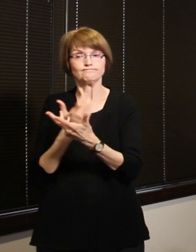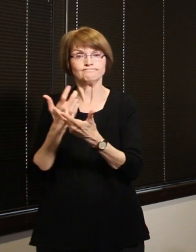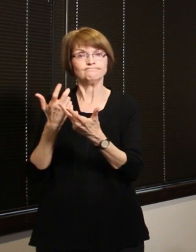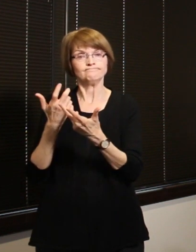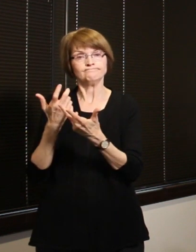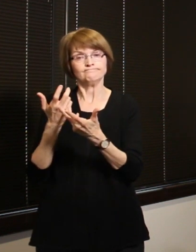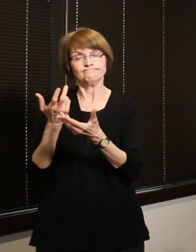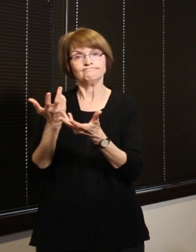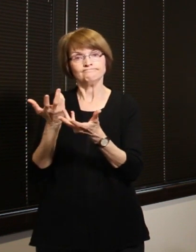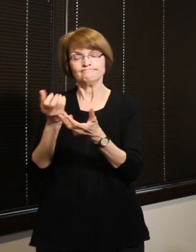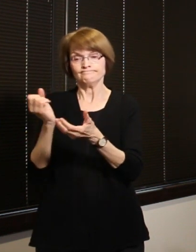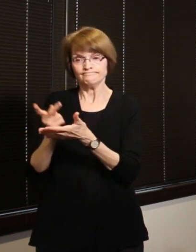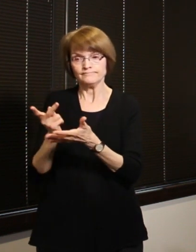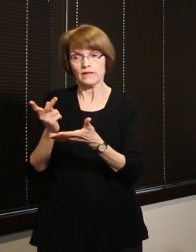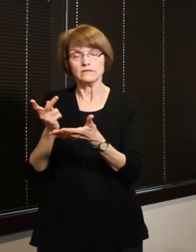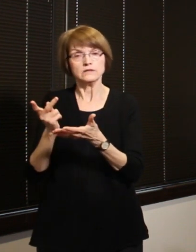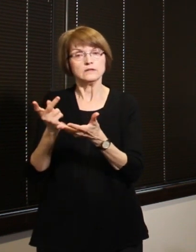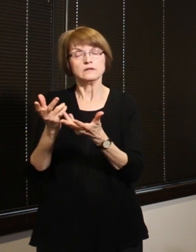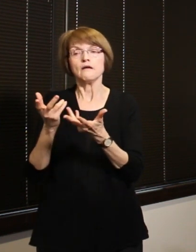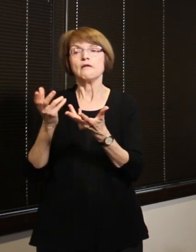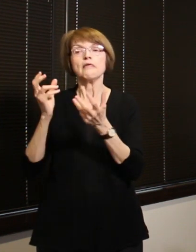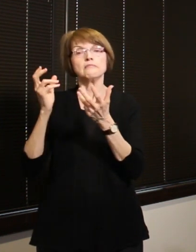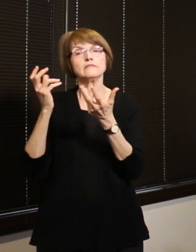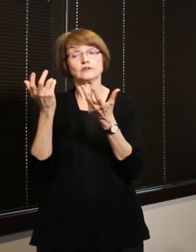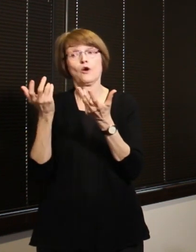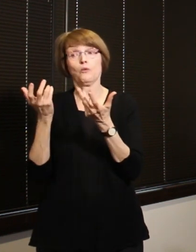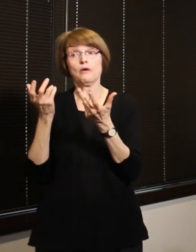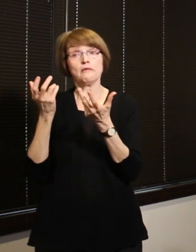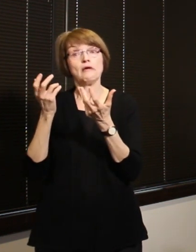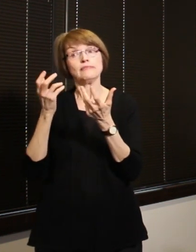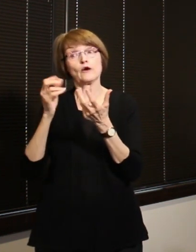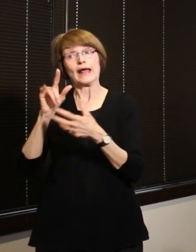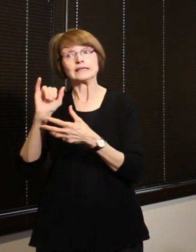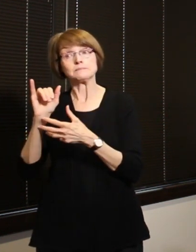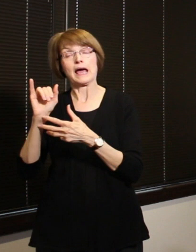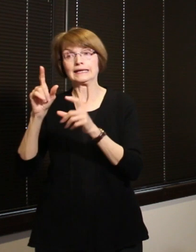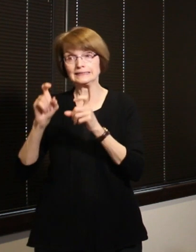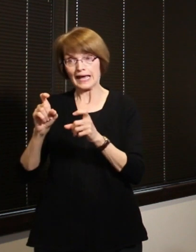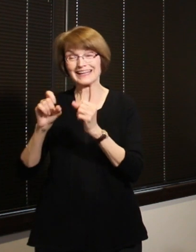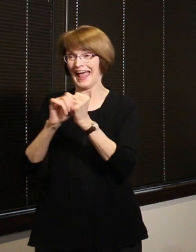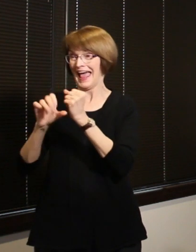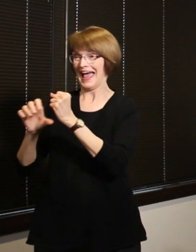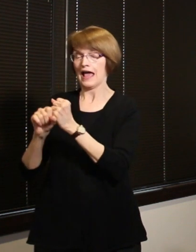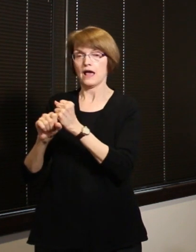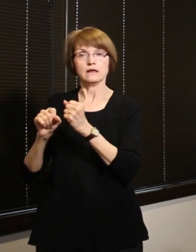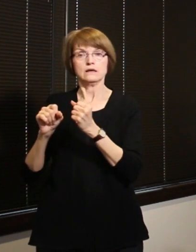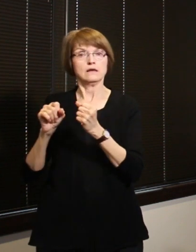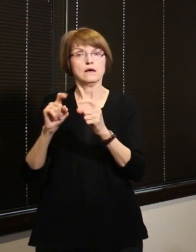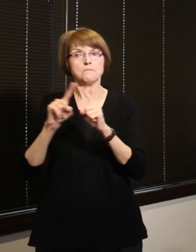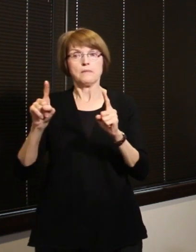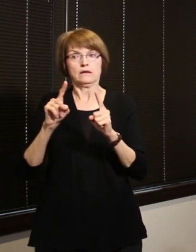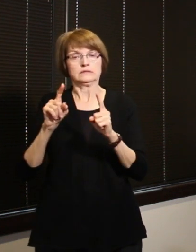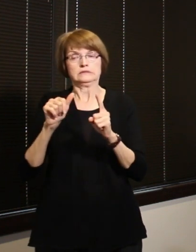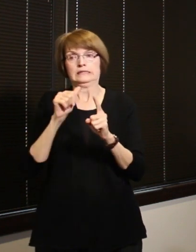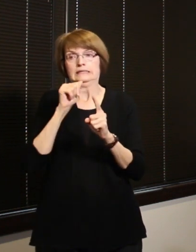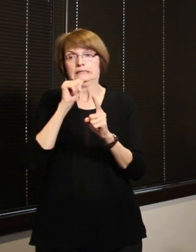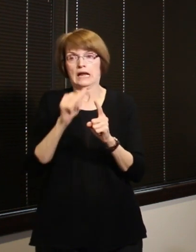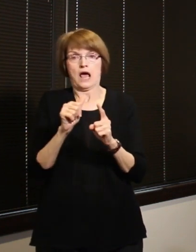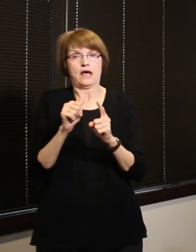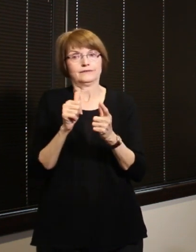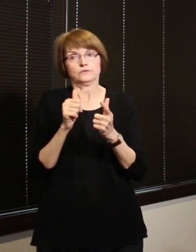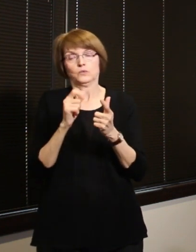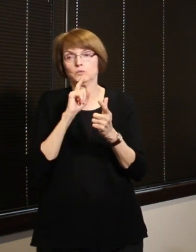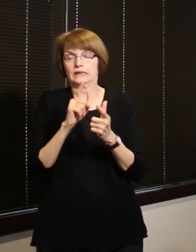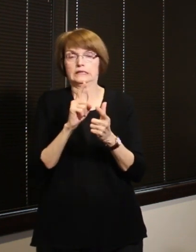promote their antibody testing without doing a lot of validation studies. And so that led to a lot of tests out on the market that really did not